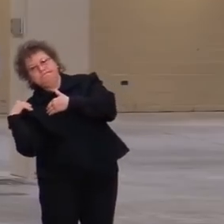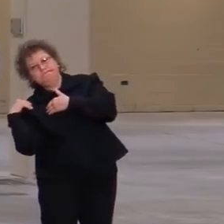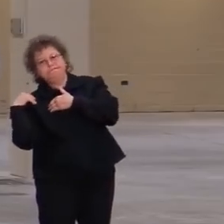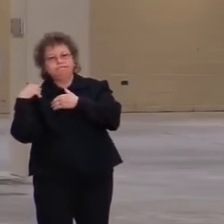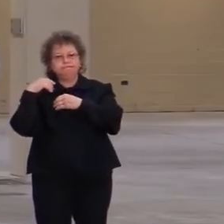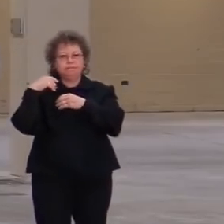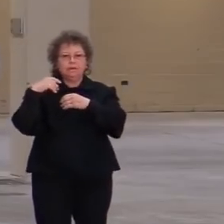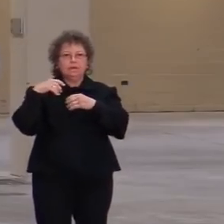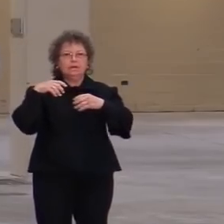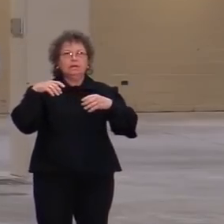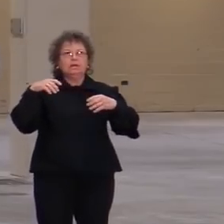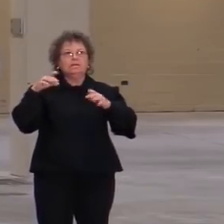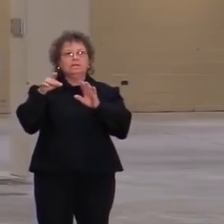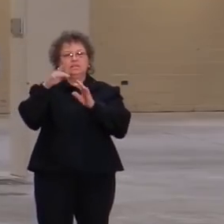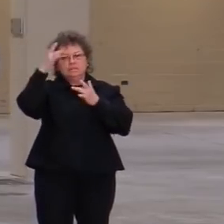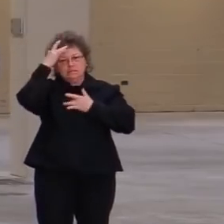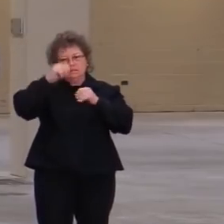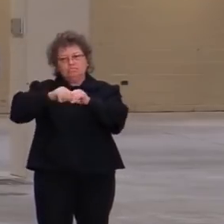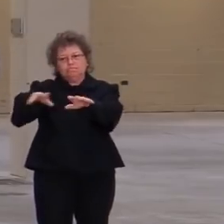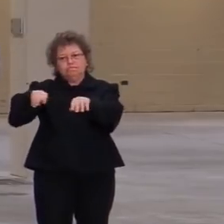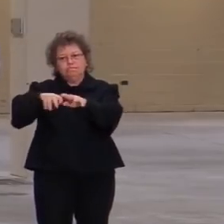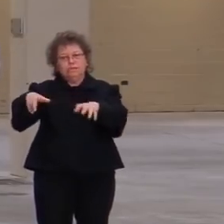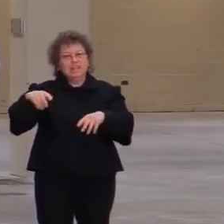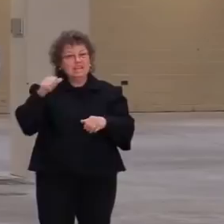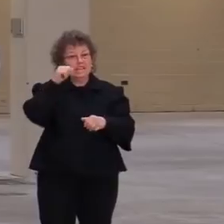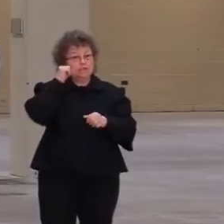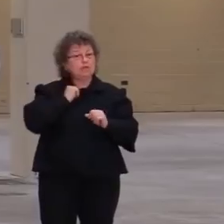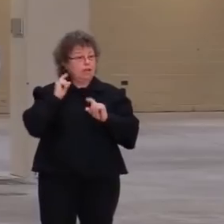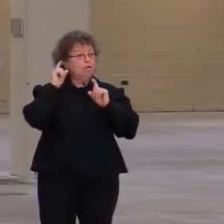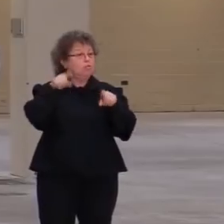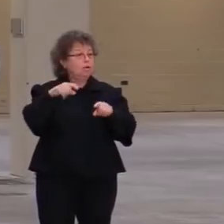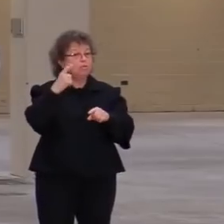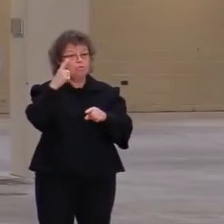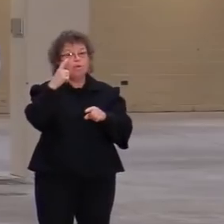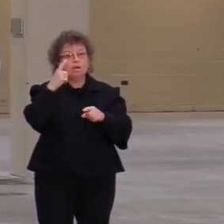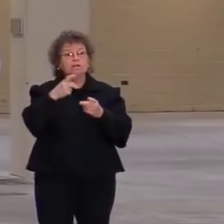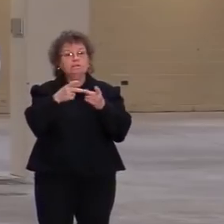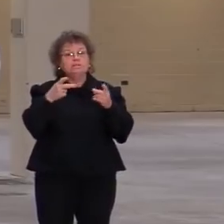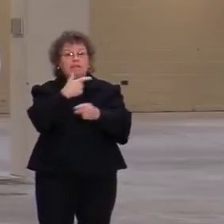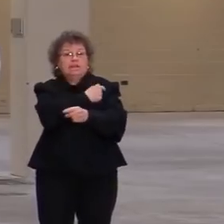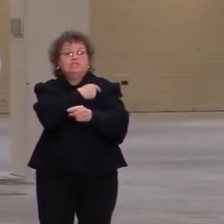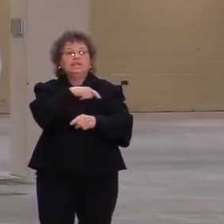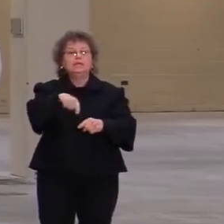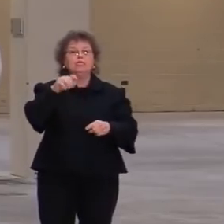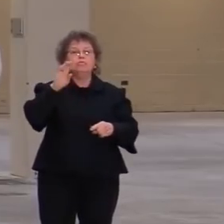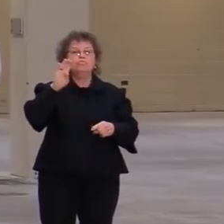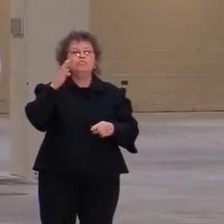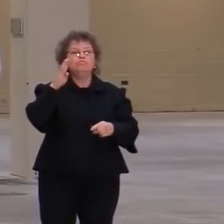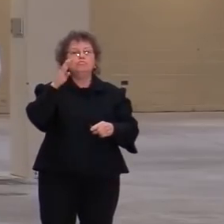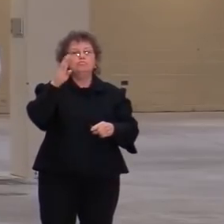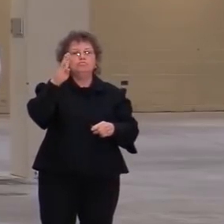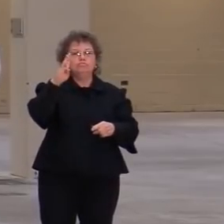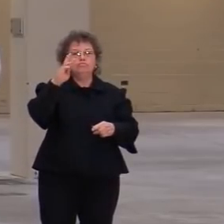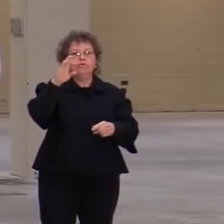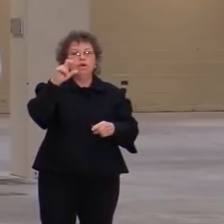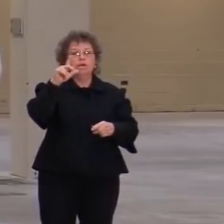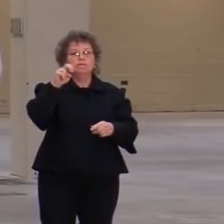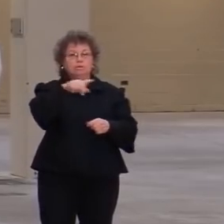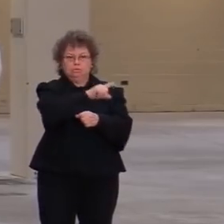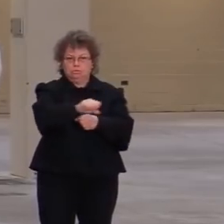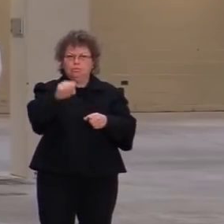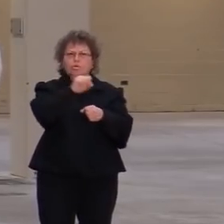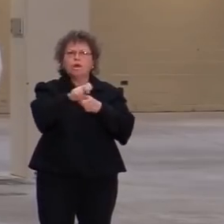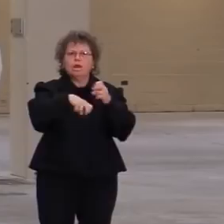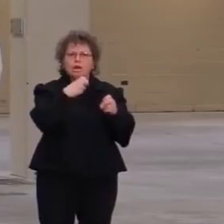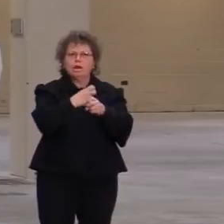Just yesterday, I had the opportunity to visit a vaccination site in Brockton that is working hard to vaccinate our most